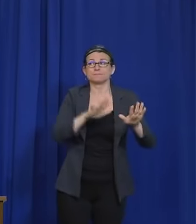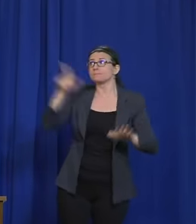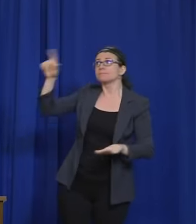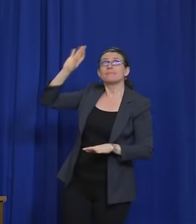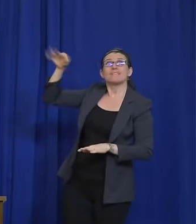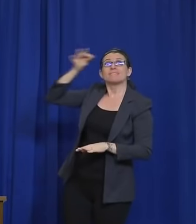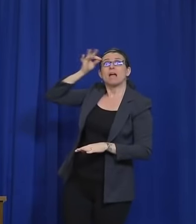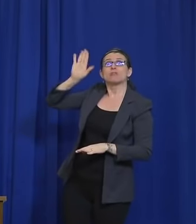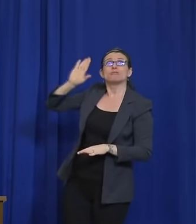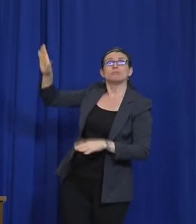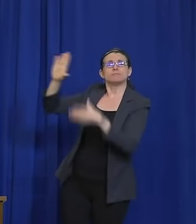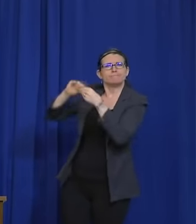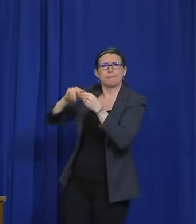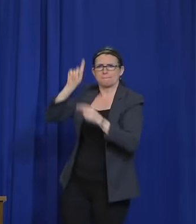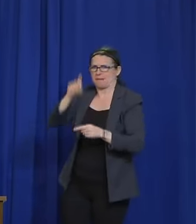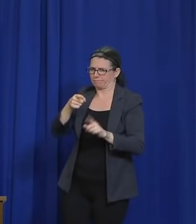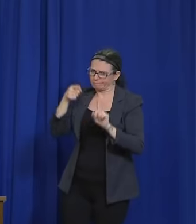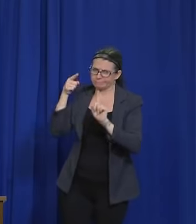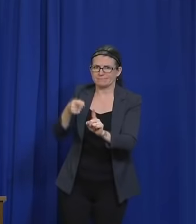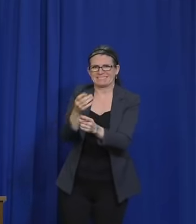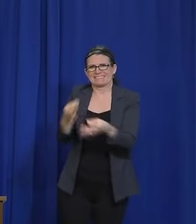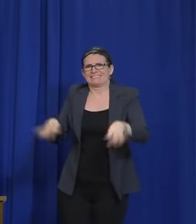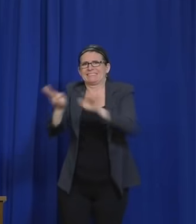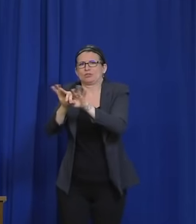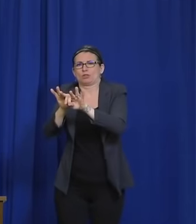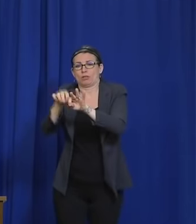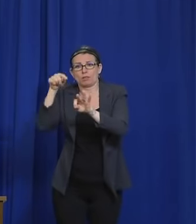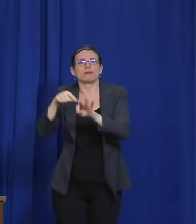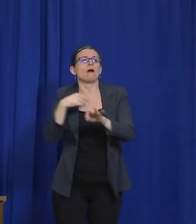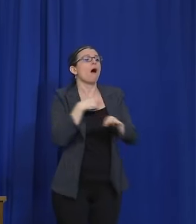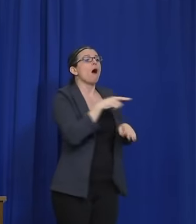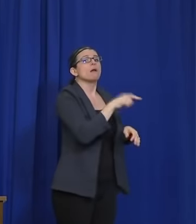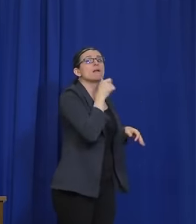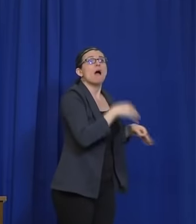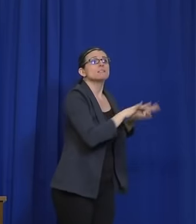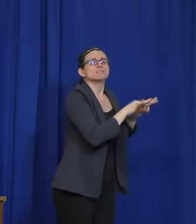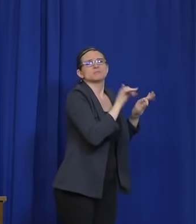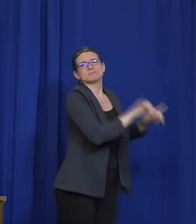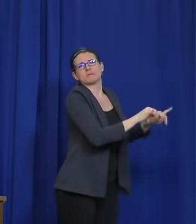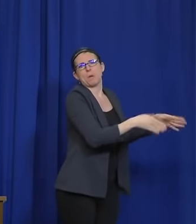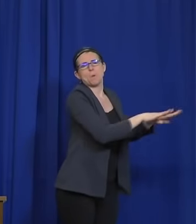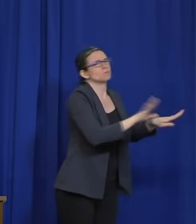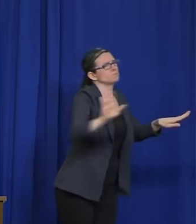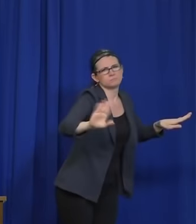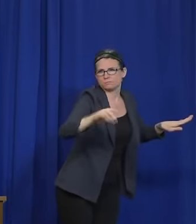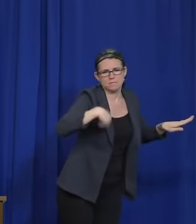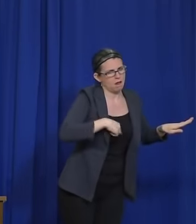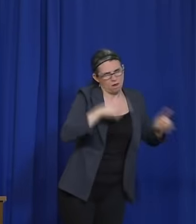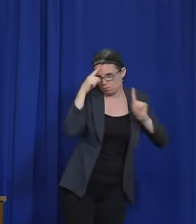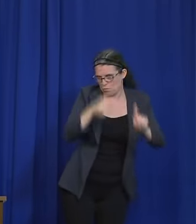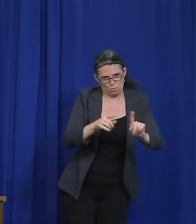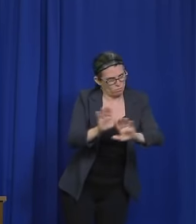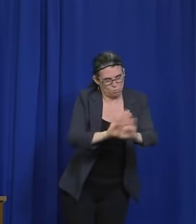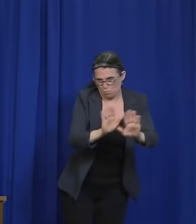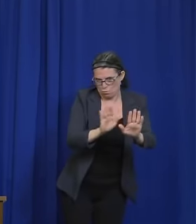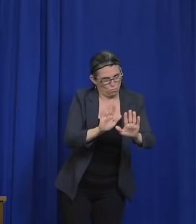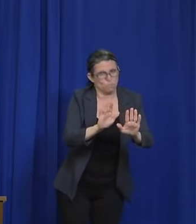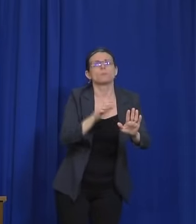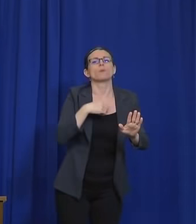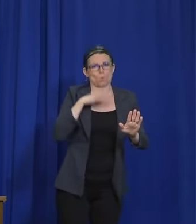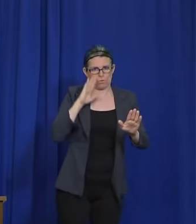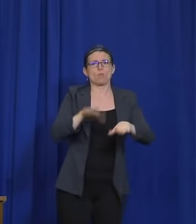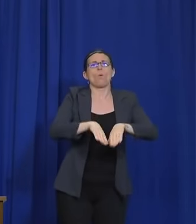their doors to limit personal interaction. Instead, we plan to open businesses